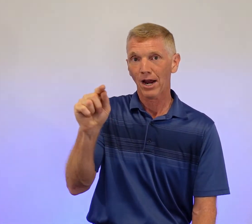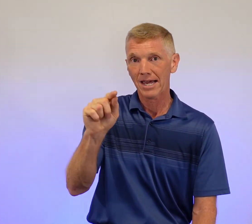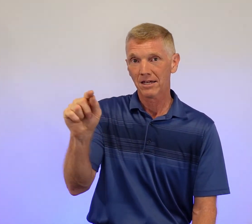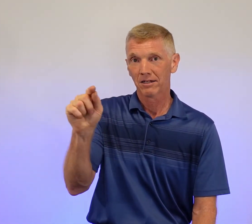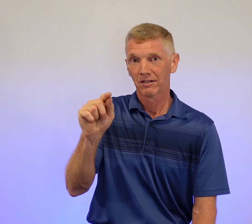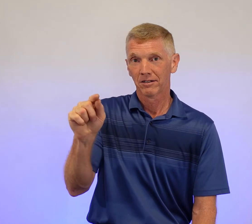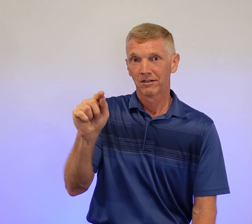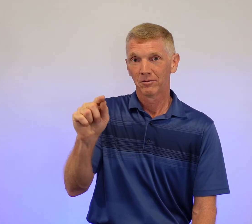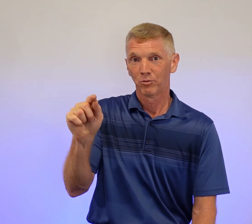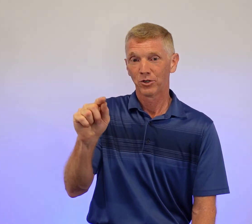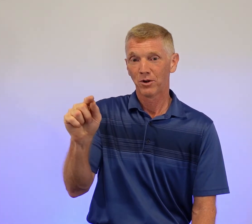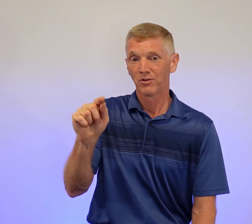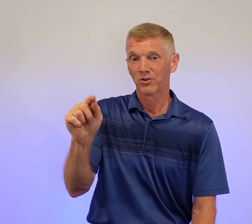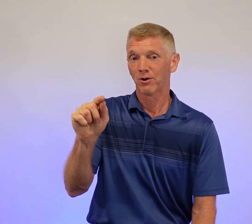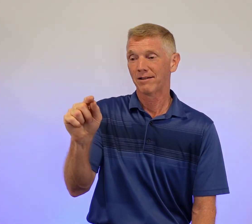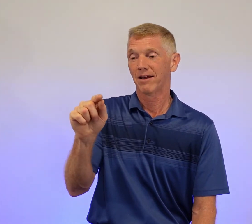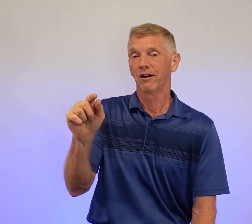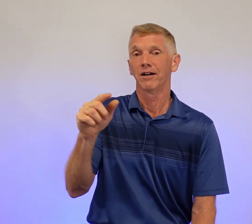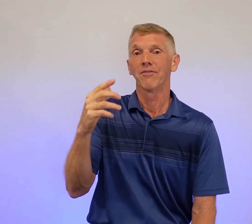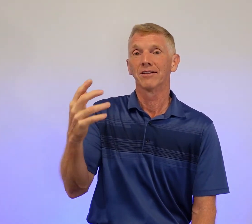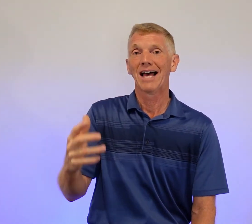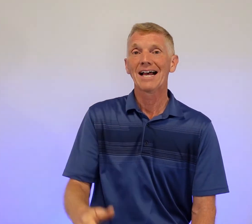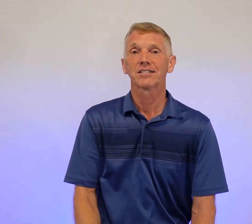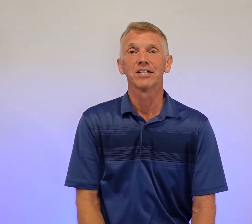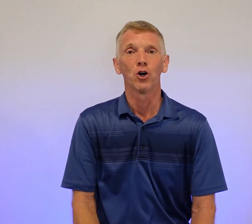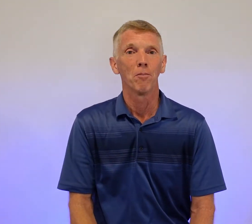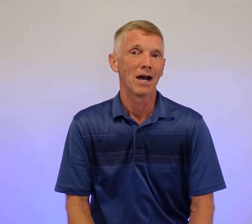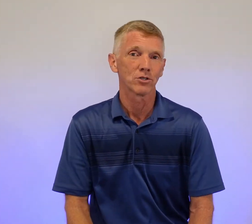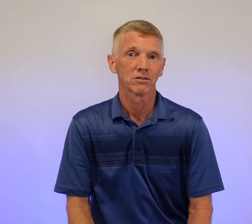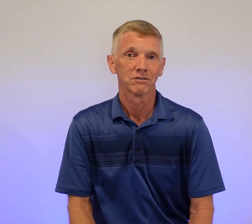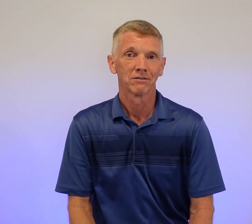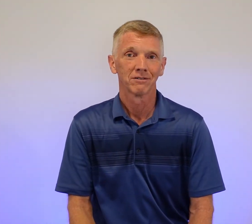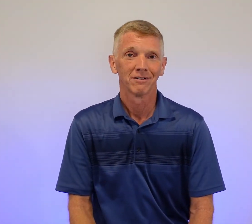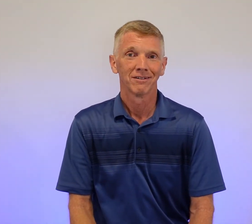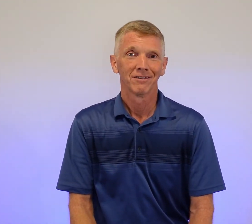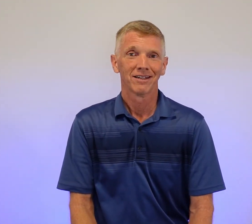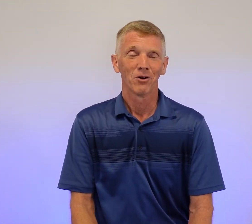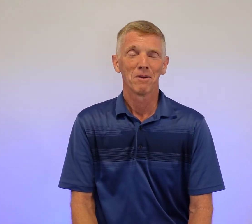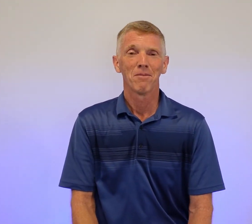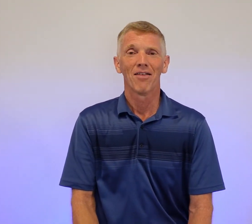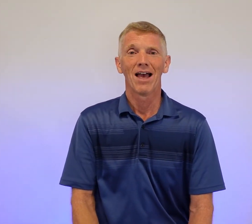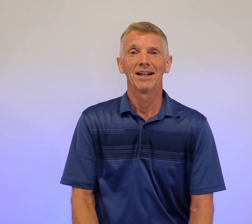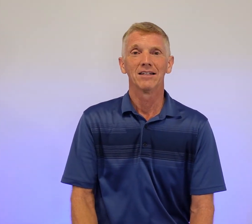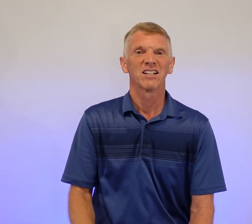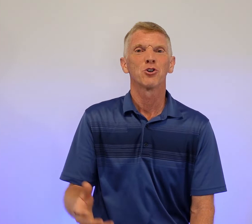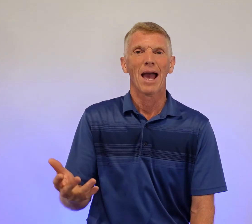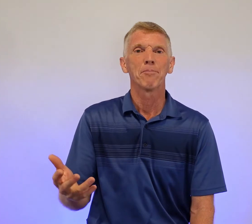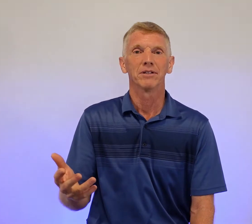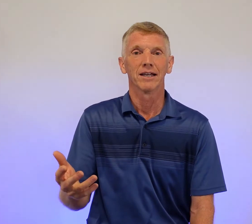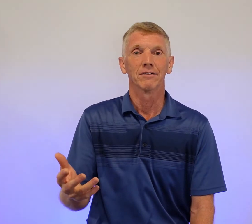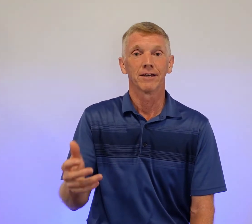break between those right there, and then lastly, don't bounce. Okay, what I mean by that is, let's do apple again, okay?